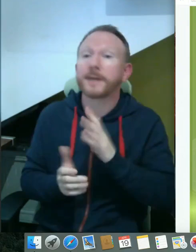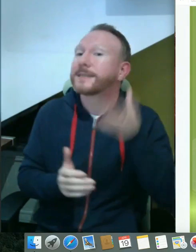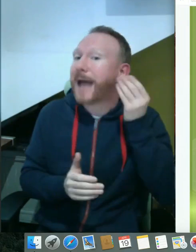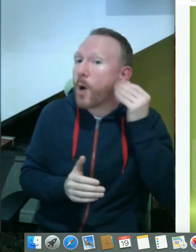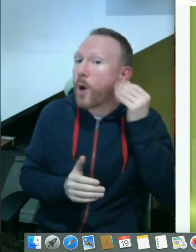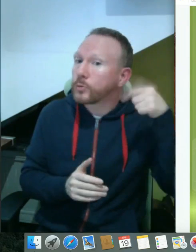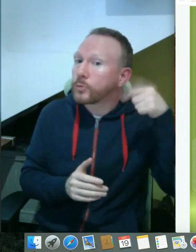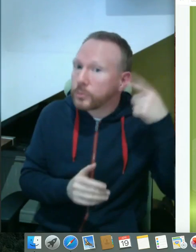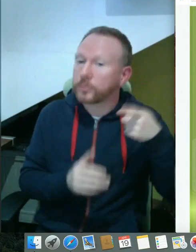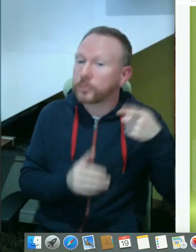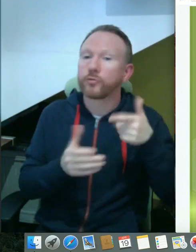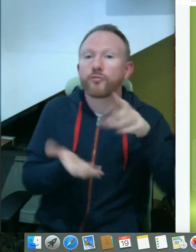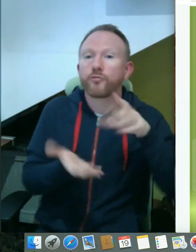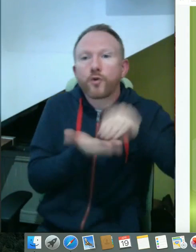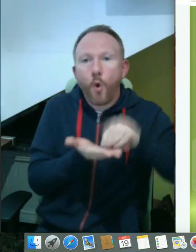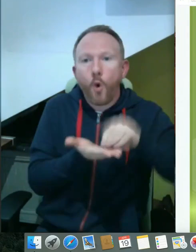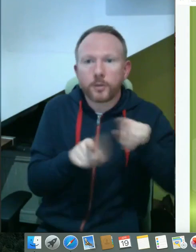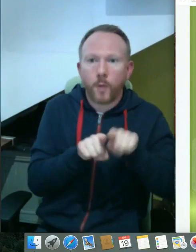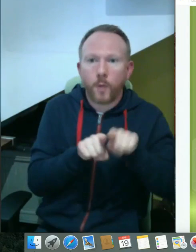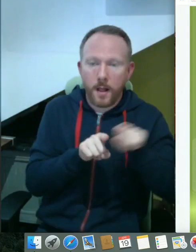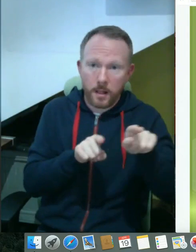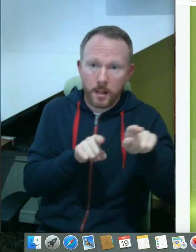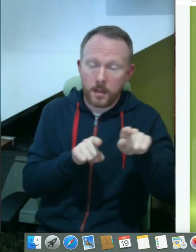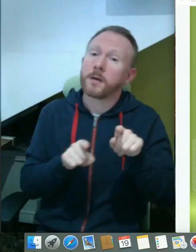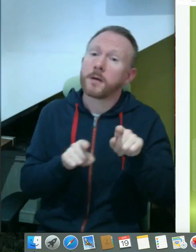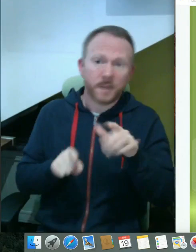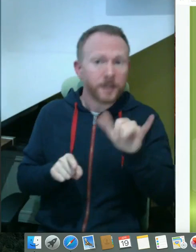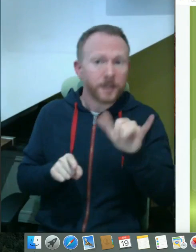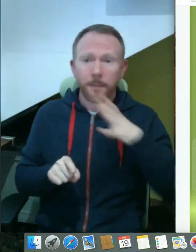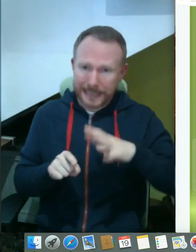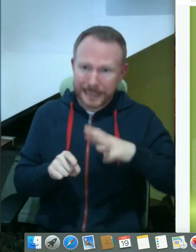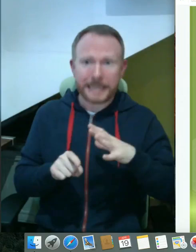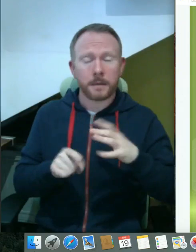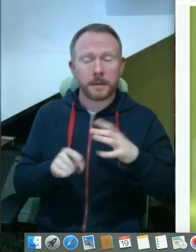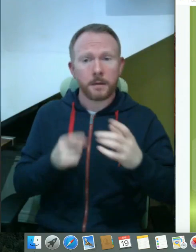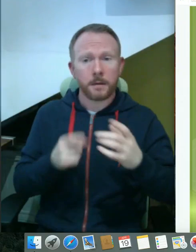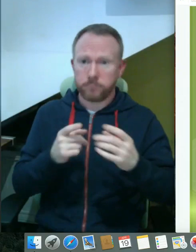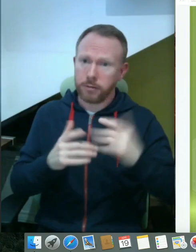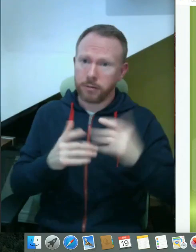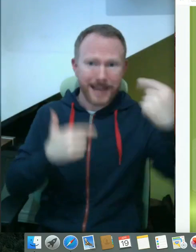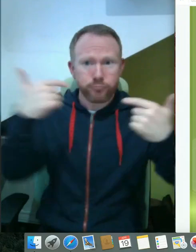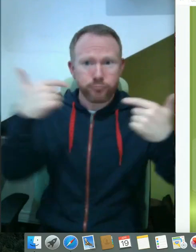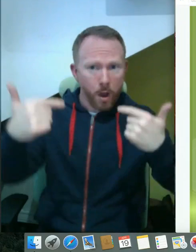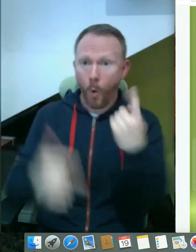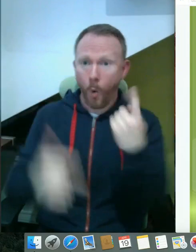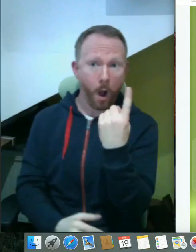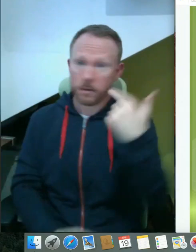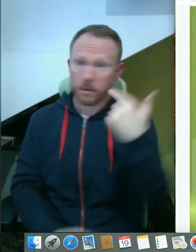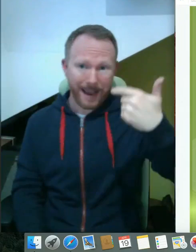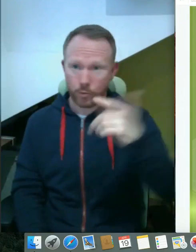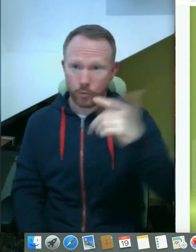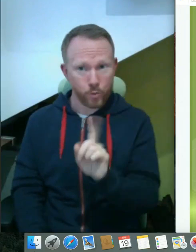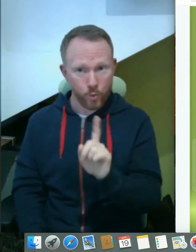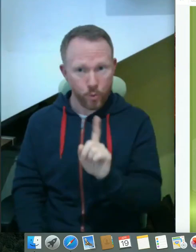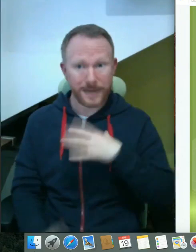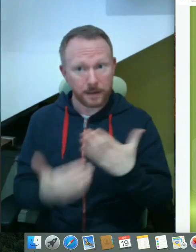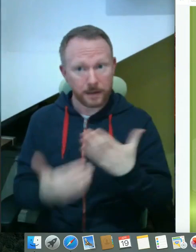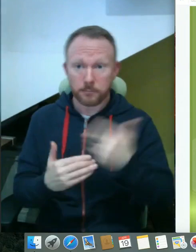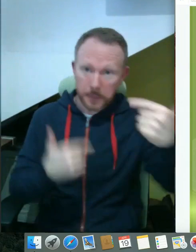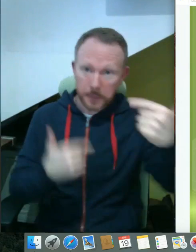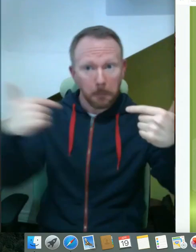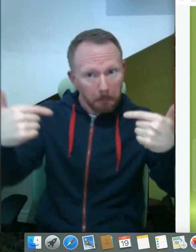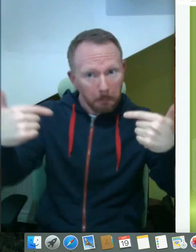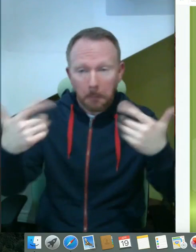sometimes this necessitates additional cameras. So I'm sure some of you have experienced attending a police